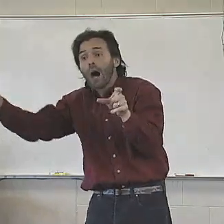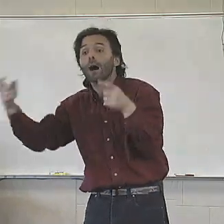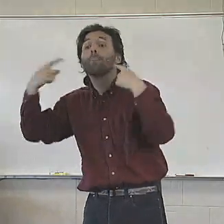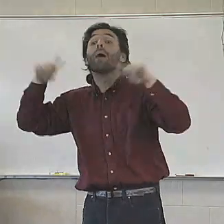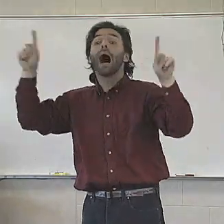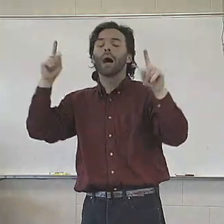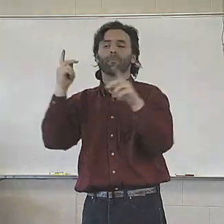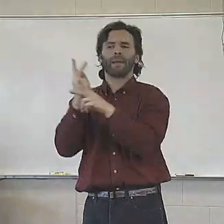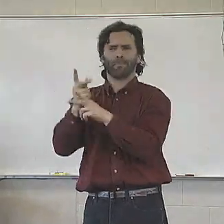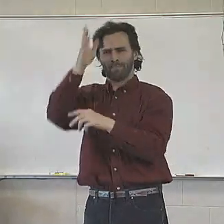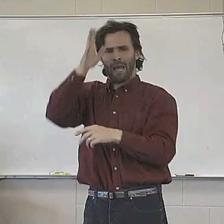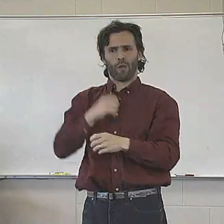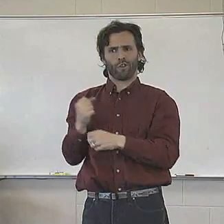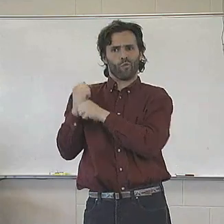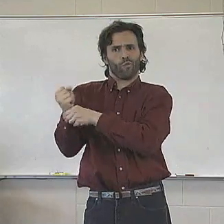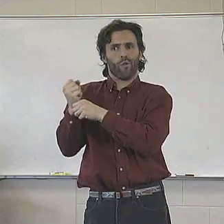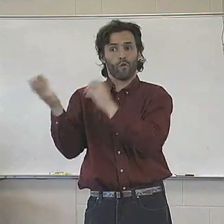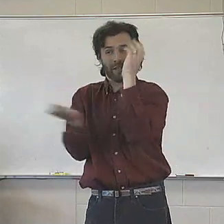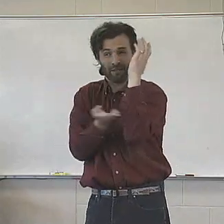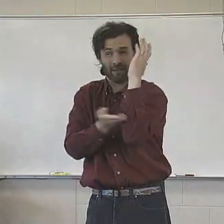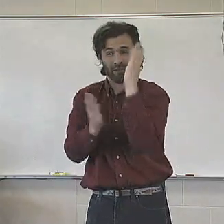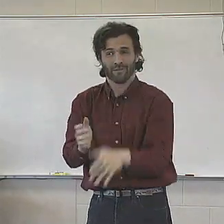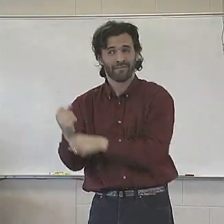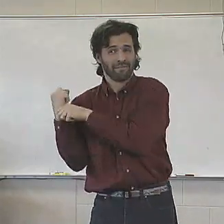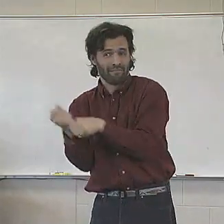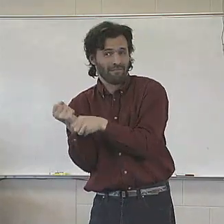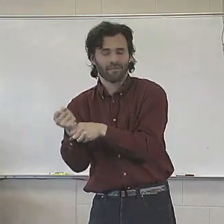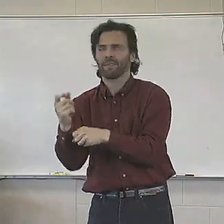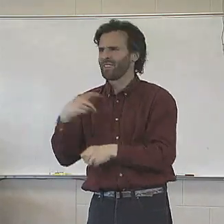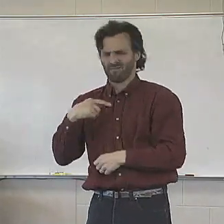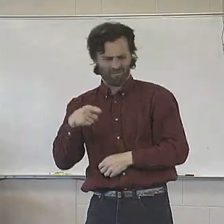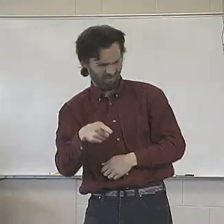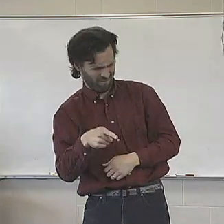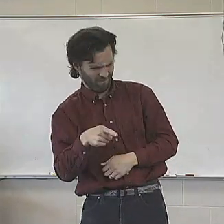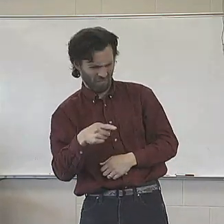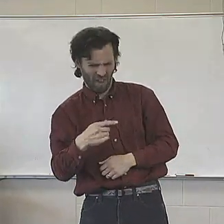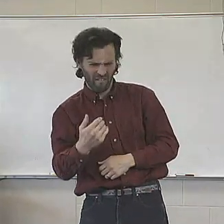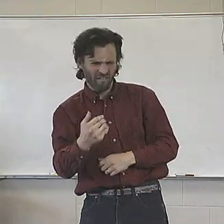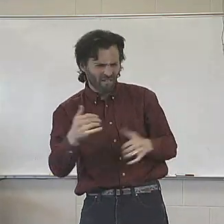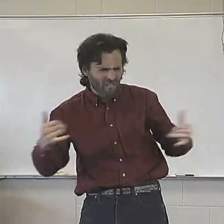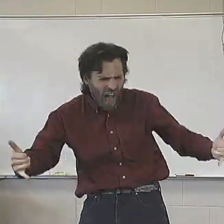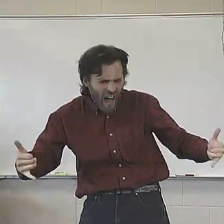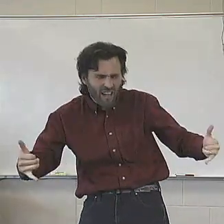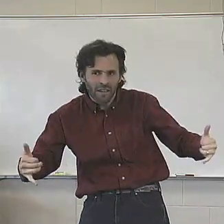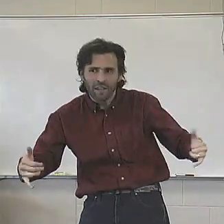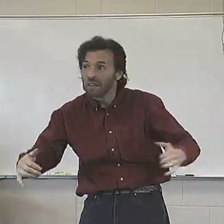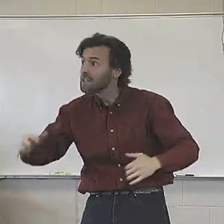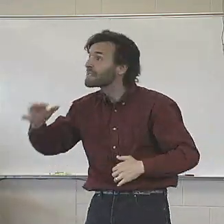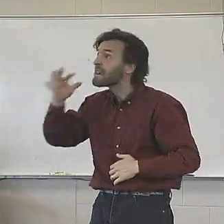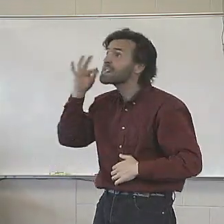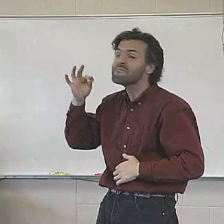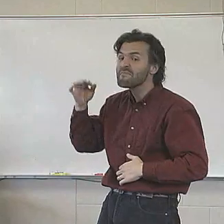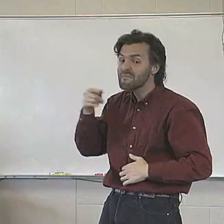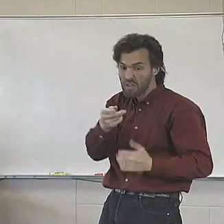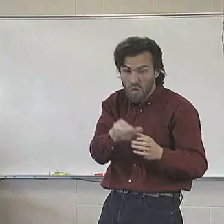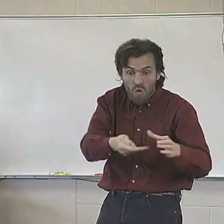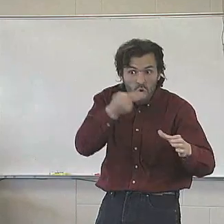woodcutter says, "My little cat, you are so fat, what have you been eating?" And the cat said, "I ate the gruel and the